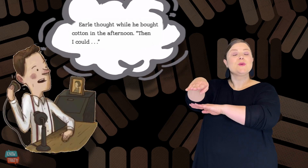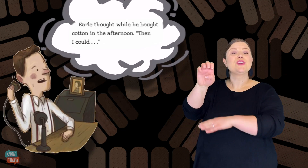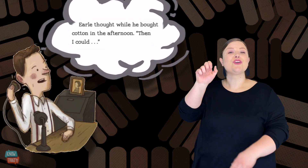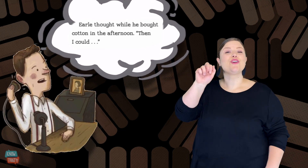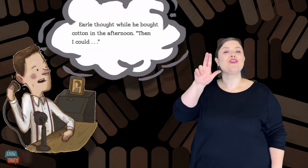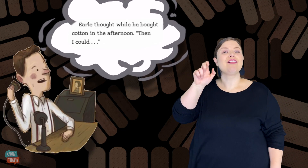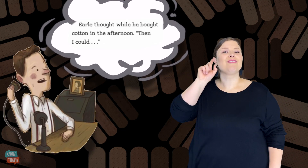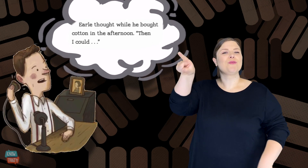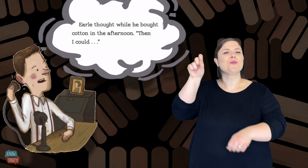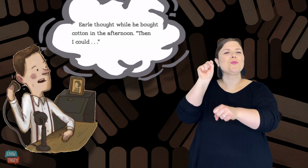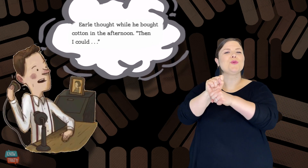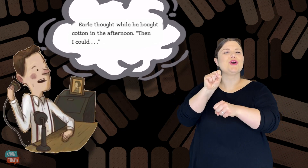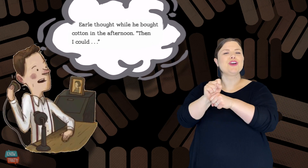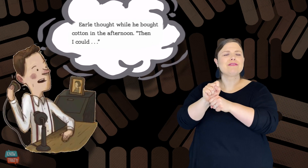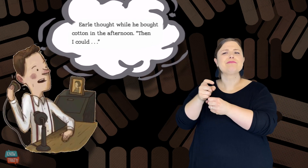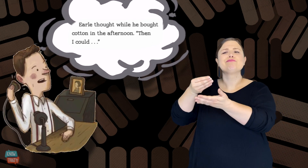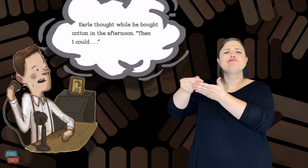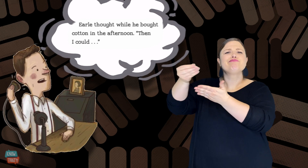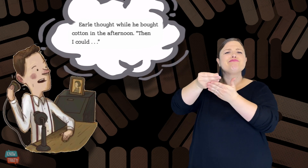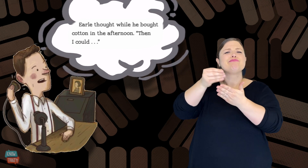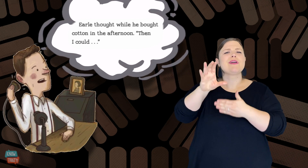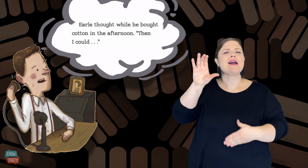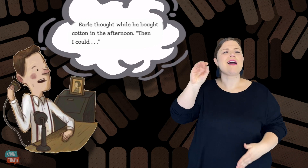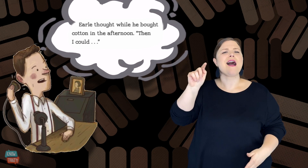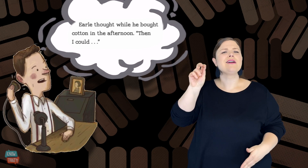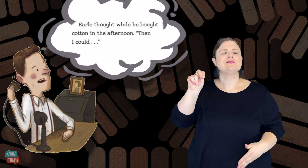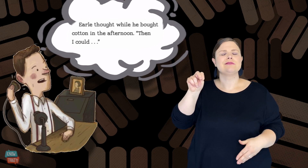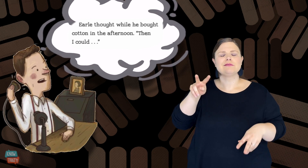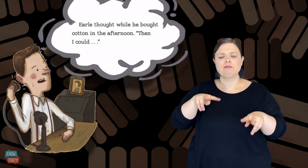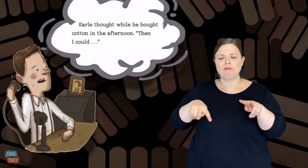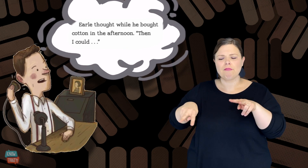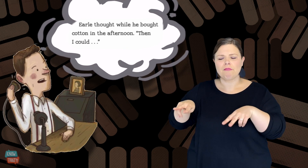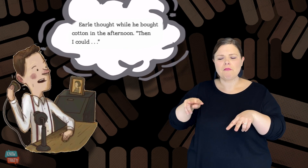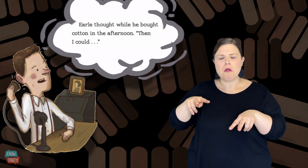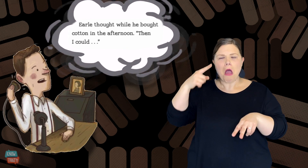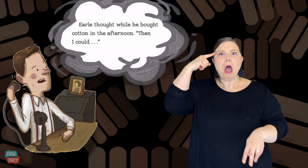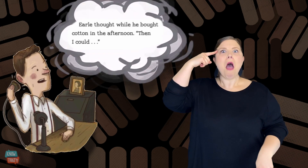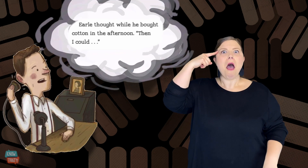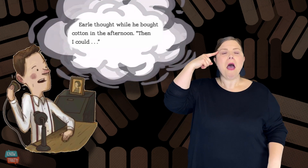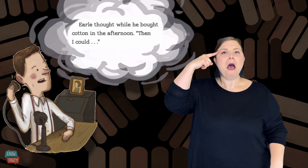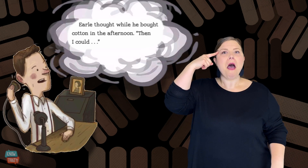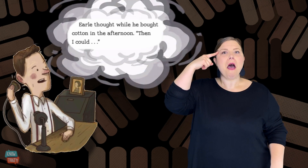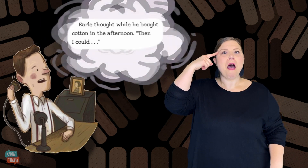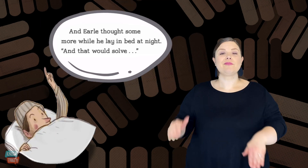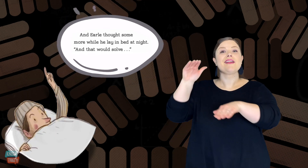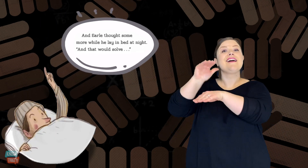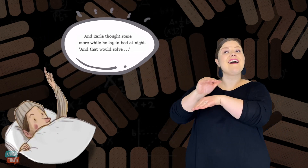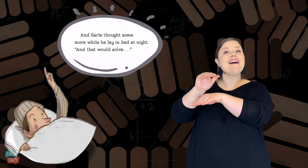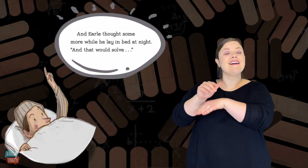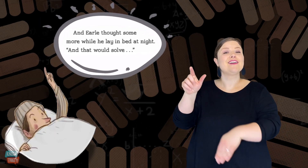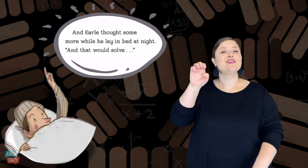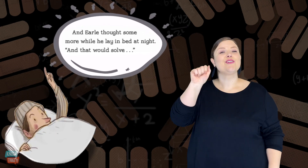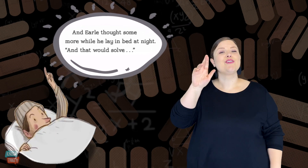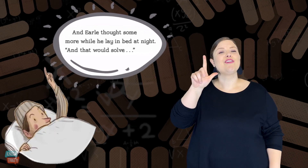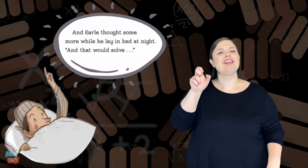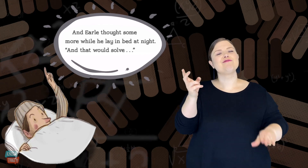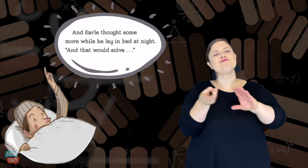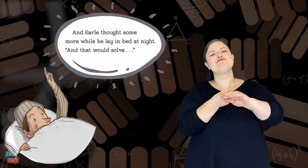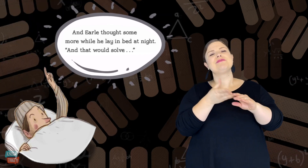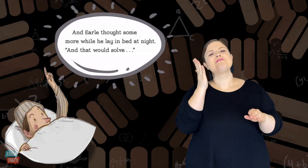Earl thought while he bought cotton in the afternoon, then I could... And Earl thought some more while he lay in